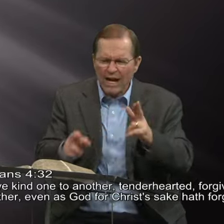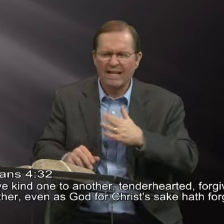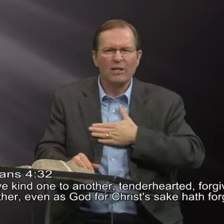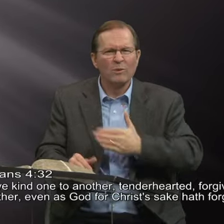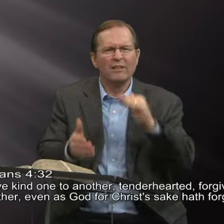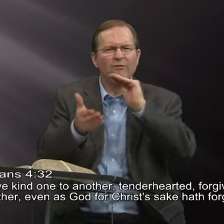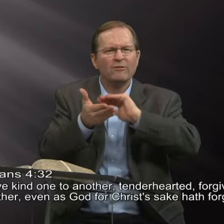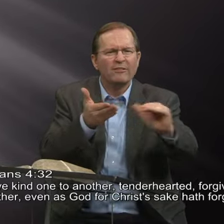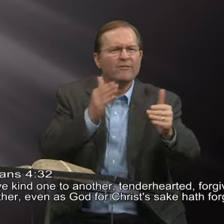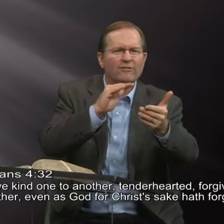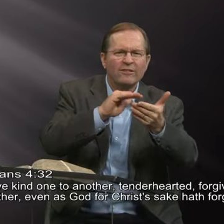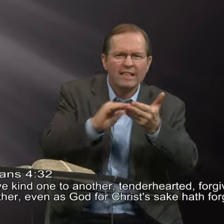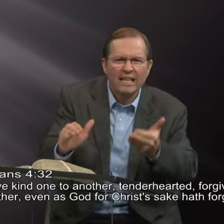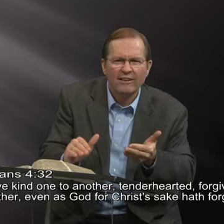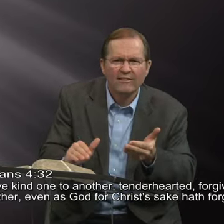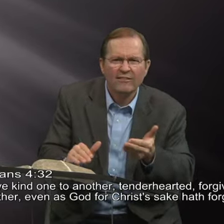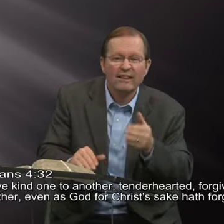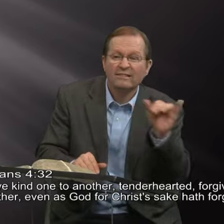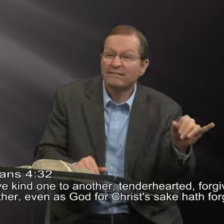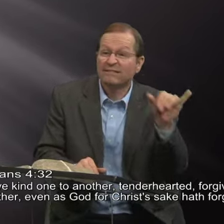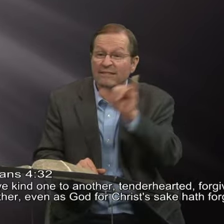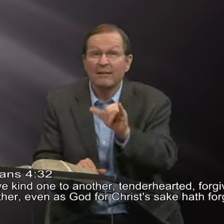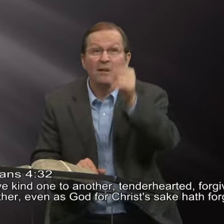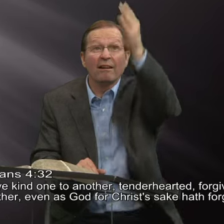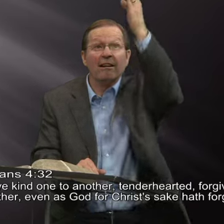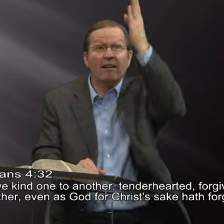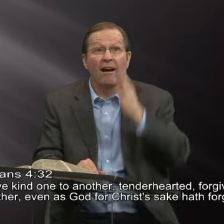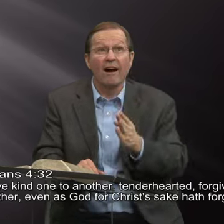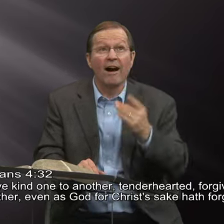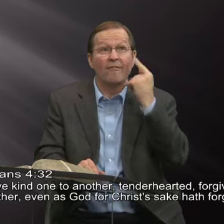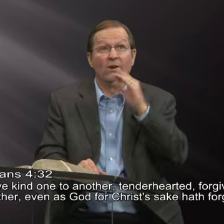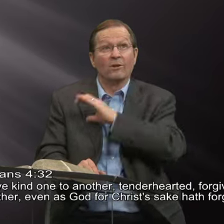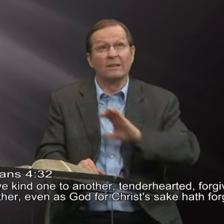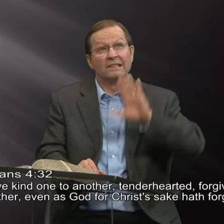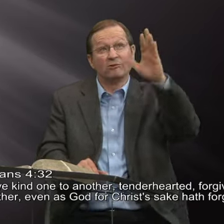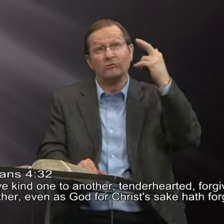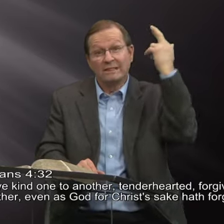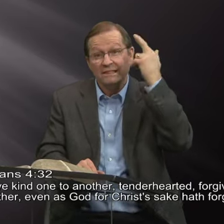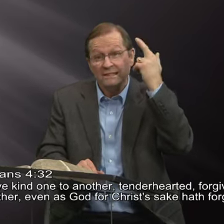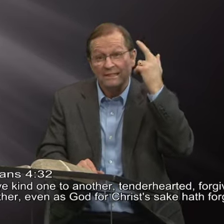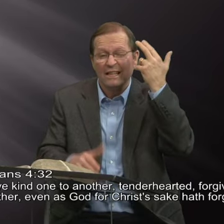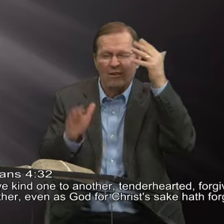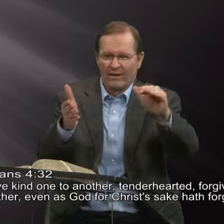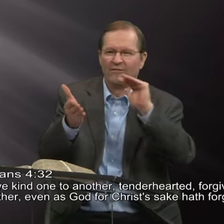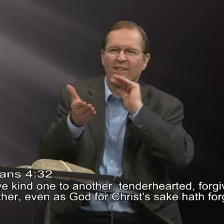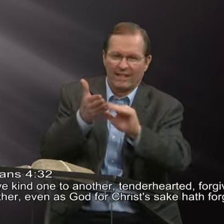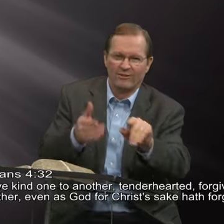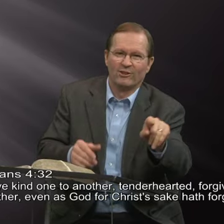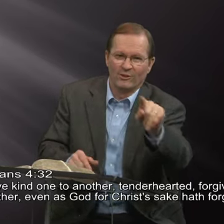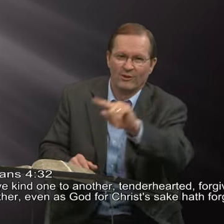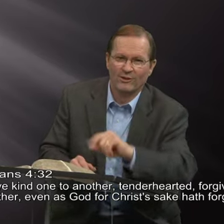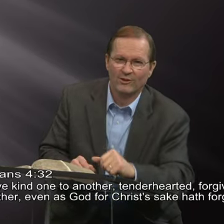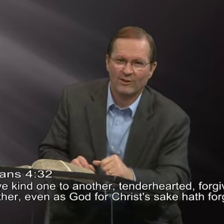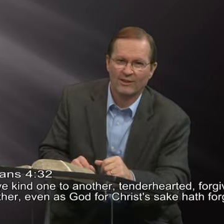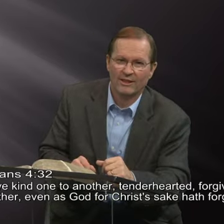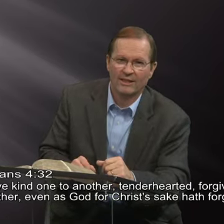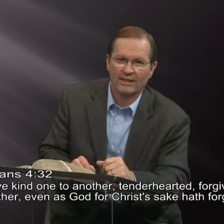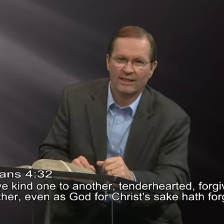tender-hearted, forgiving one another, even as God, for Christ's sake, hath forgiven you."